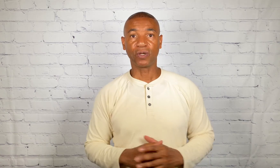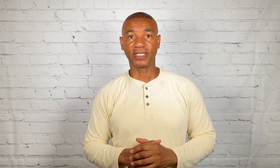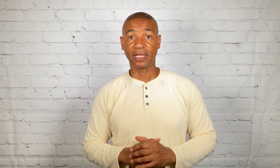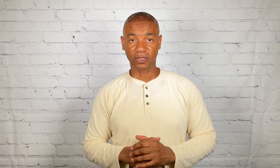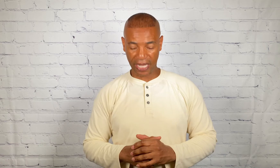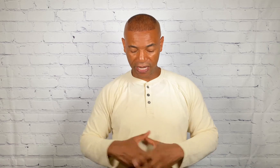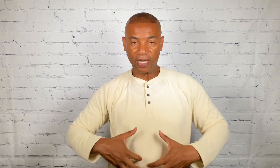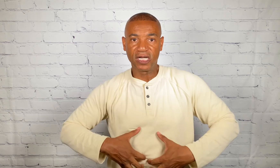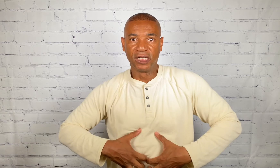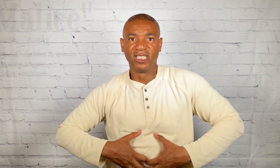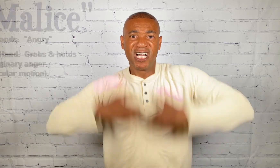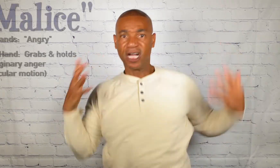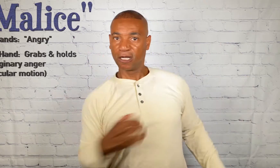what that looks like.